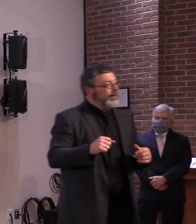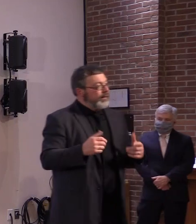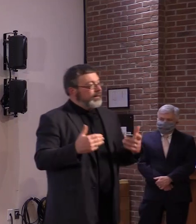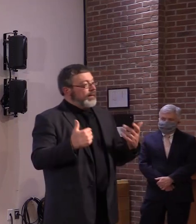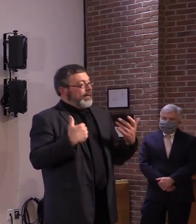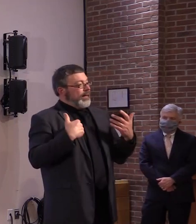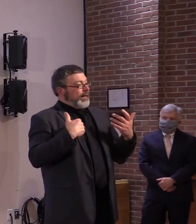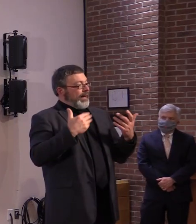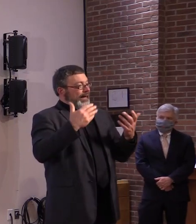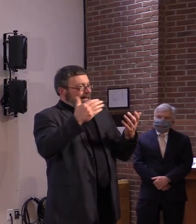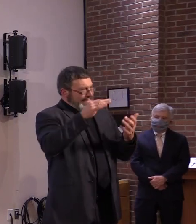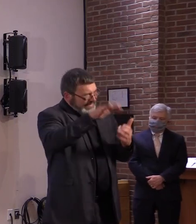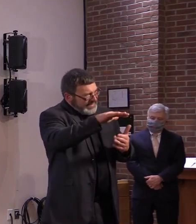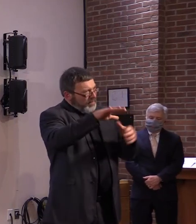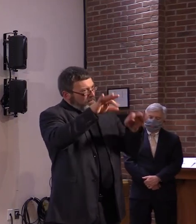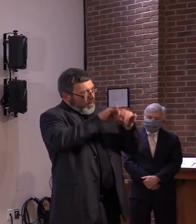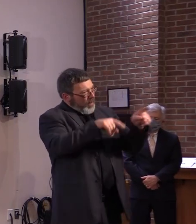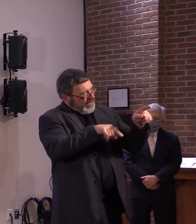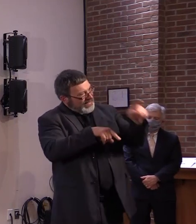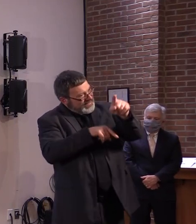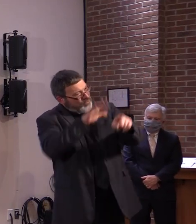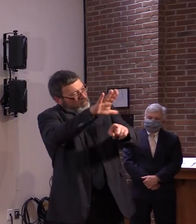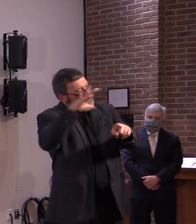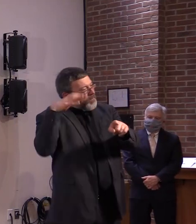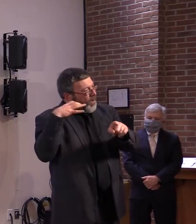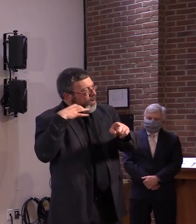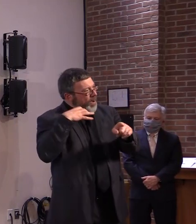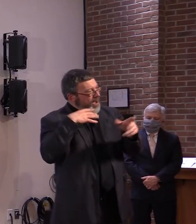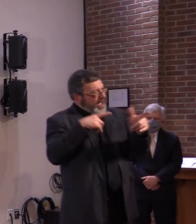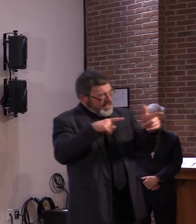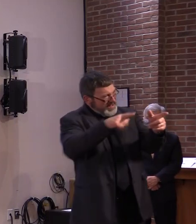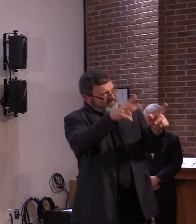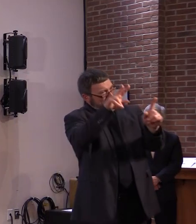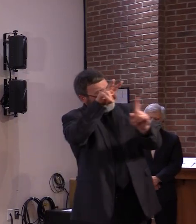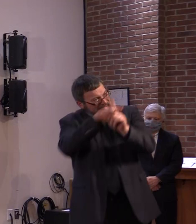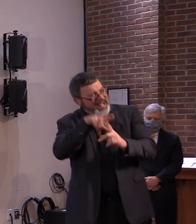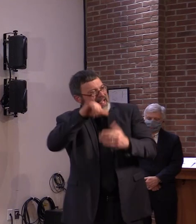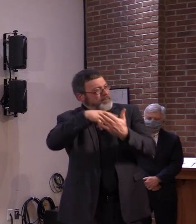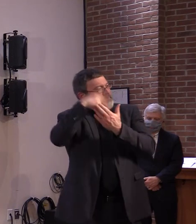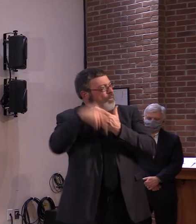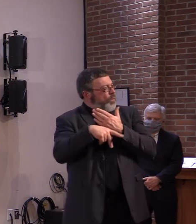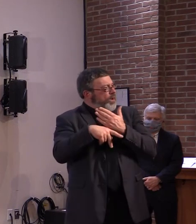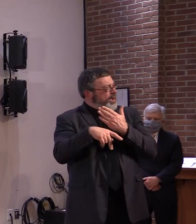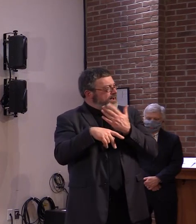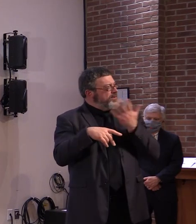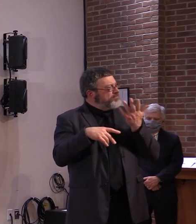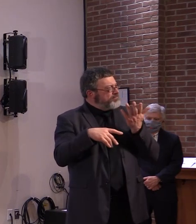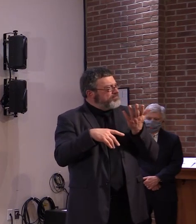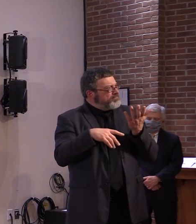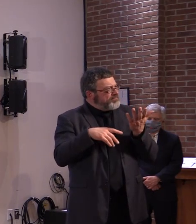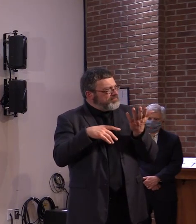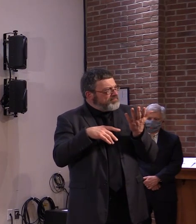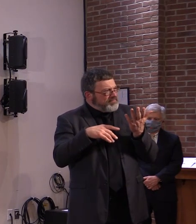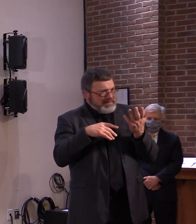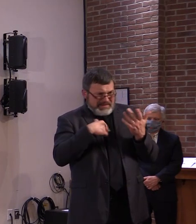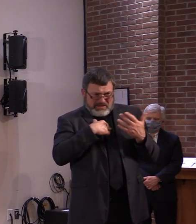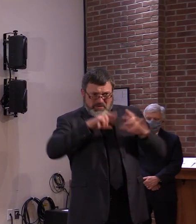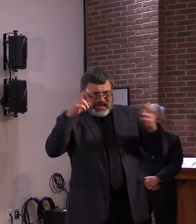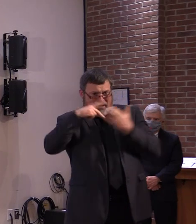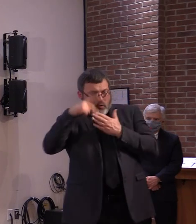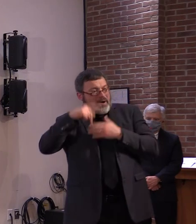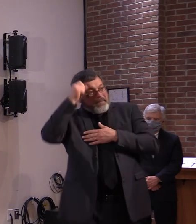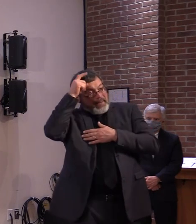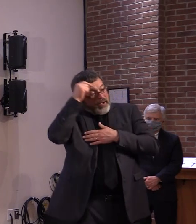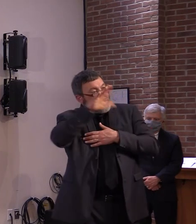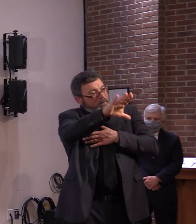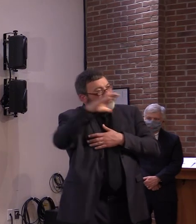to sign up for the grant process, and so that we can take care of disperse the money as best we can. We have,